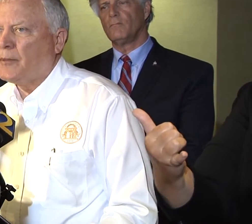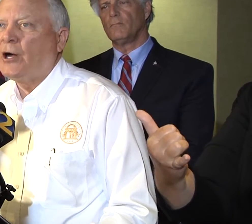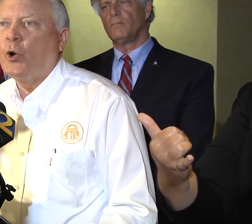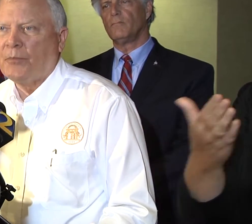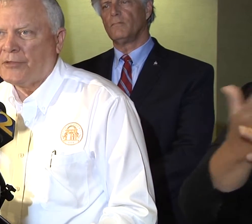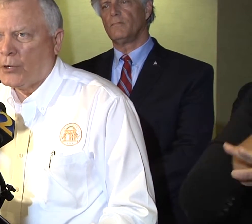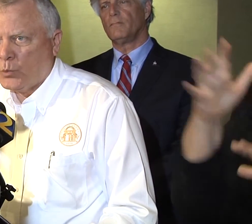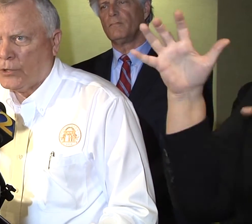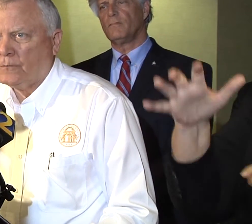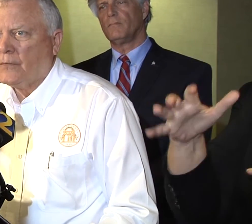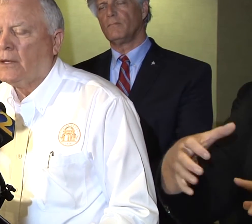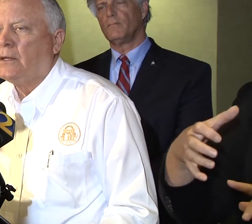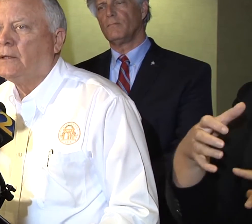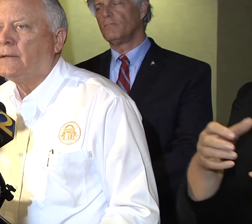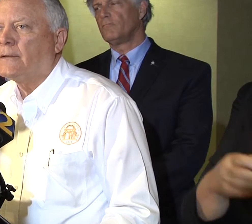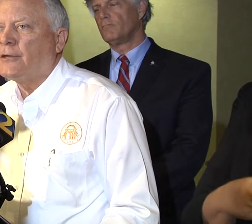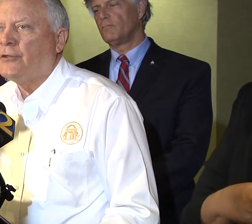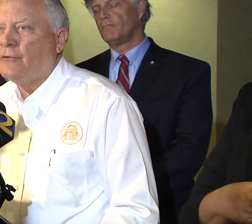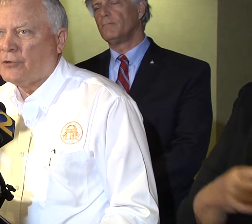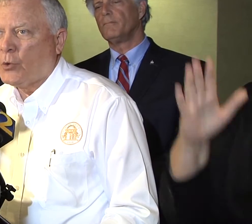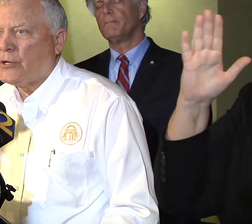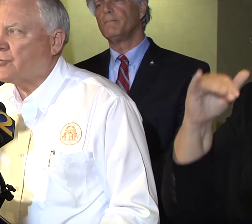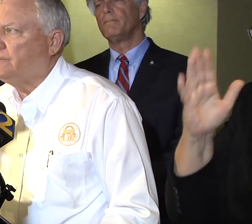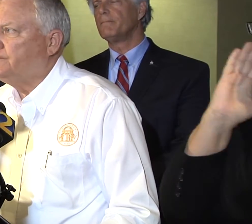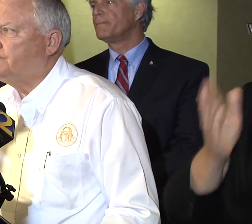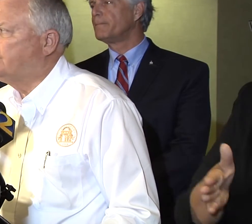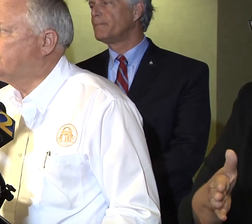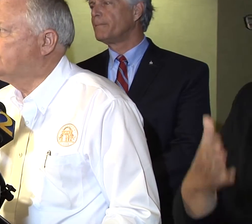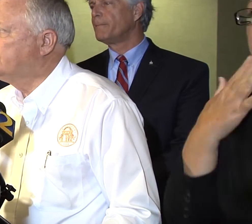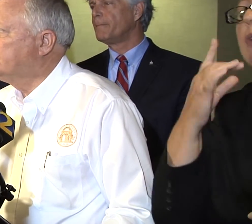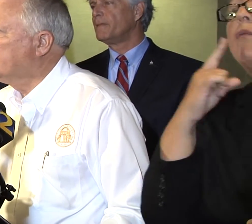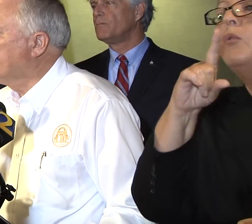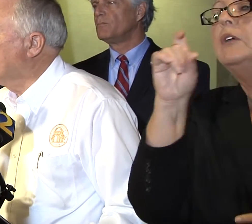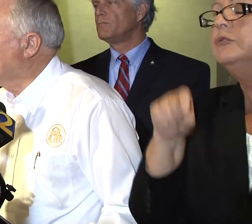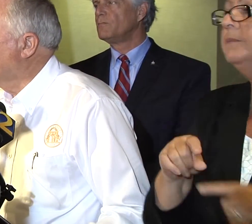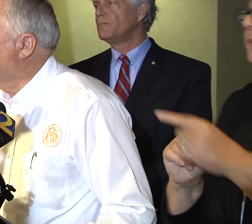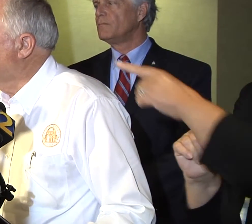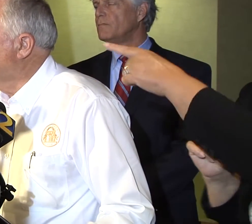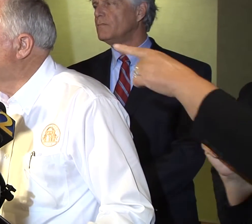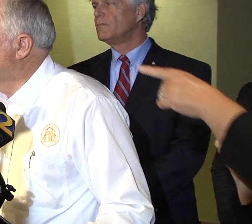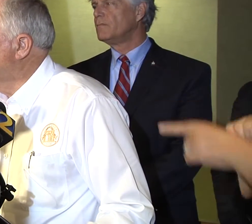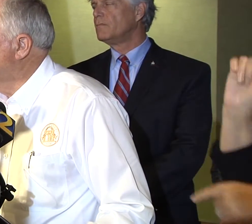of the storm, and I hope that they will. Thank you, though, for the question. Governor,